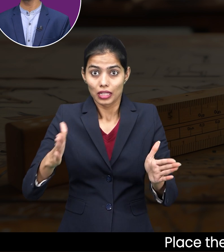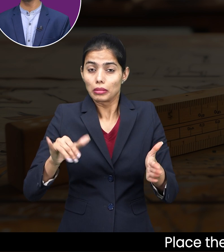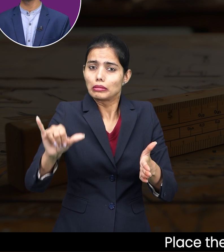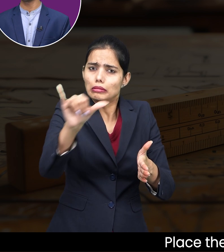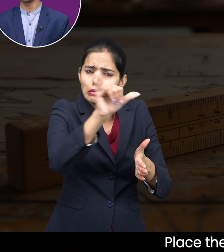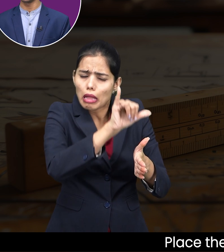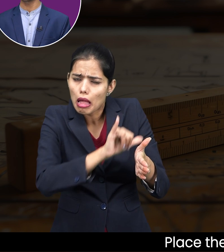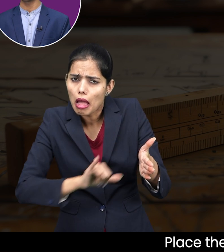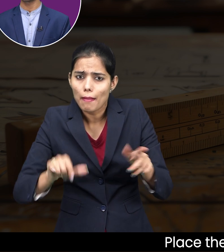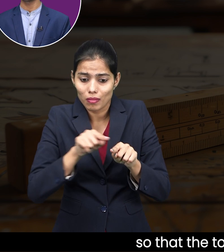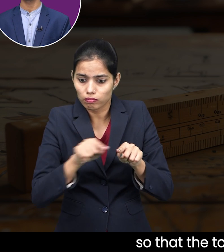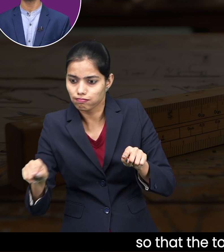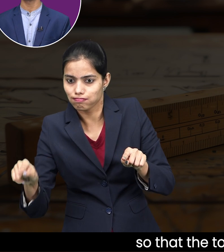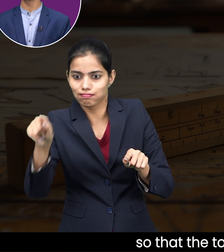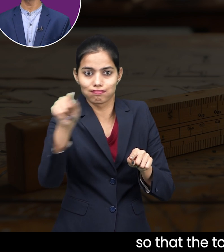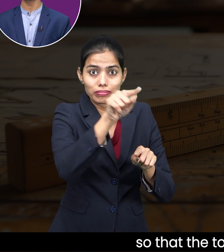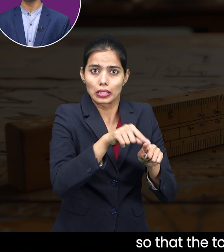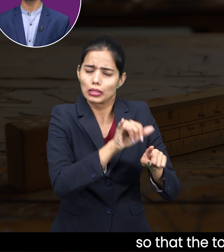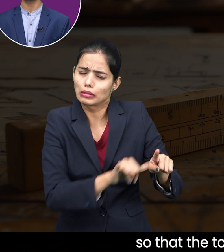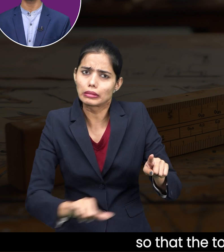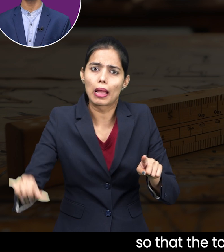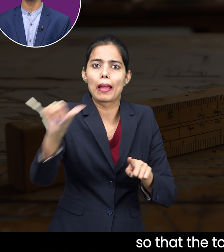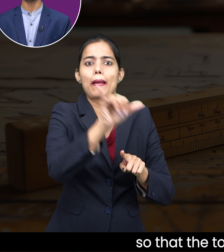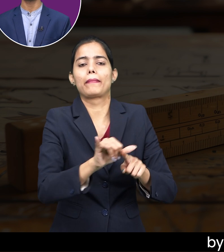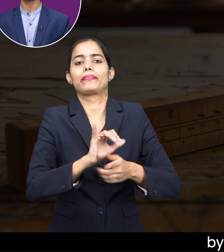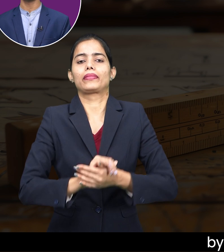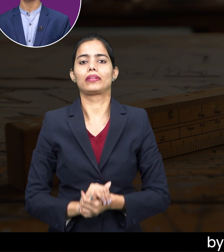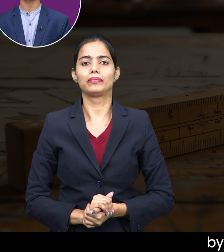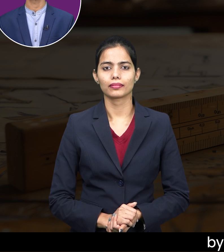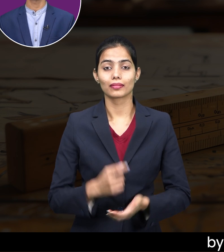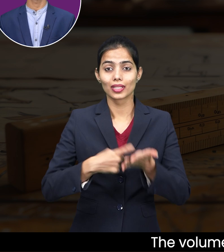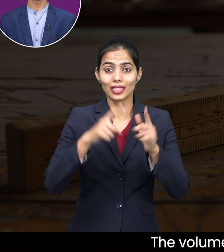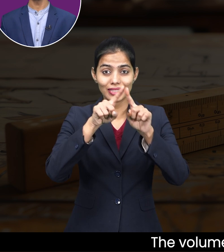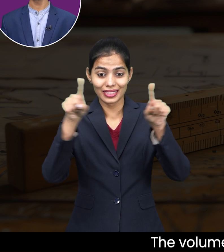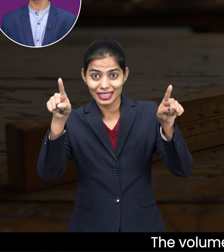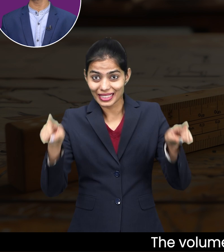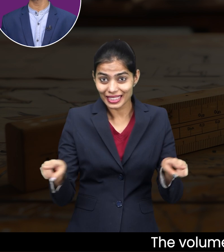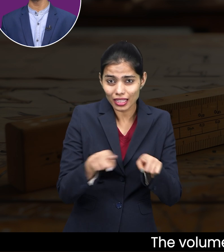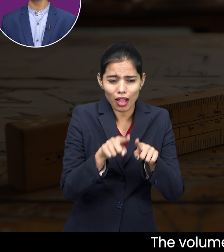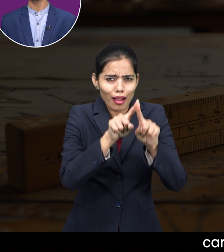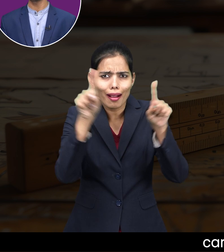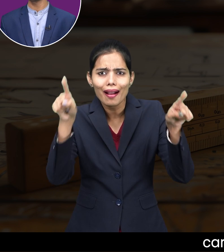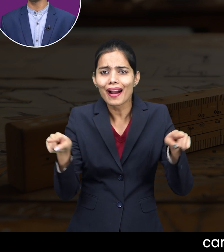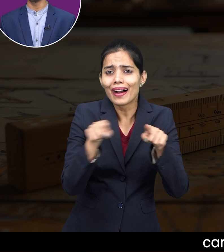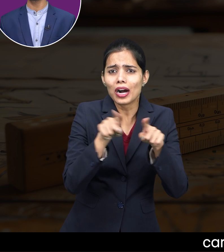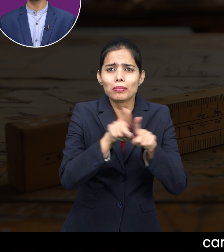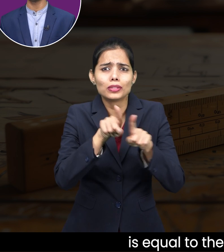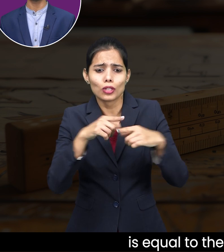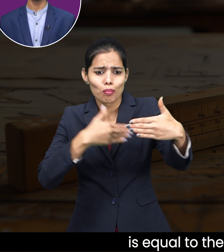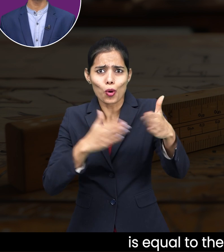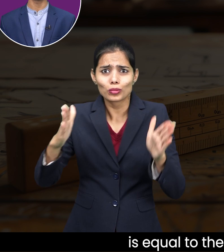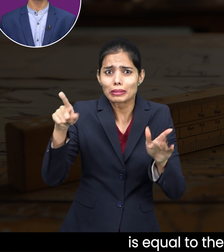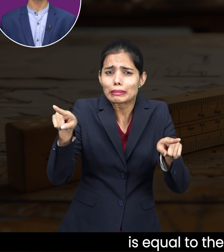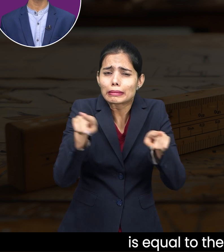Place the cubes in the box so that the total space is occupied by the blocks. The volume of the rectangular cardboard box